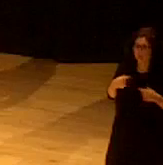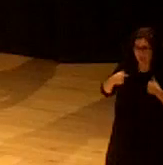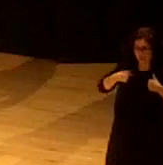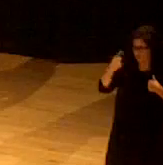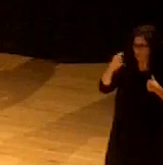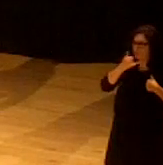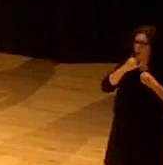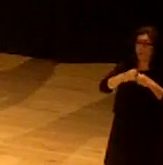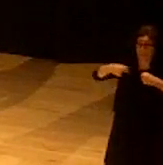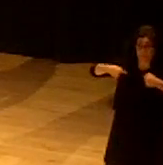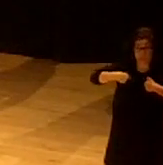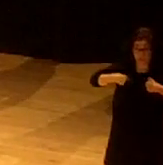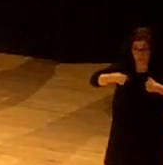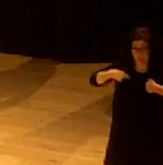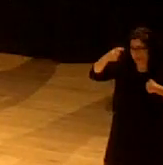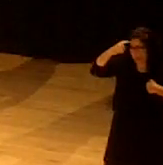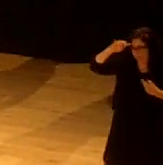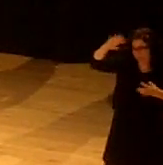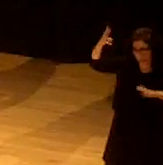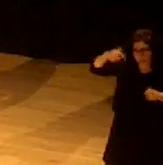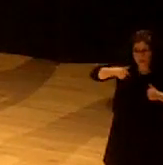inherently wrong in me, you know,